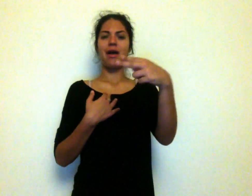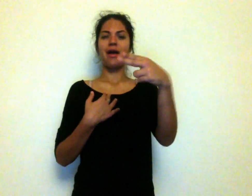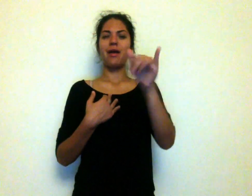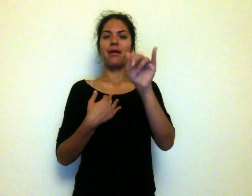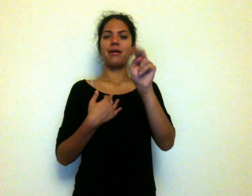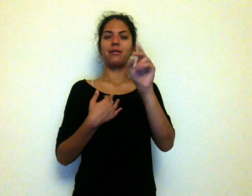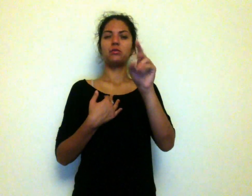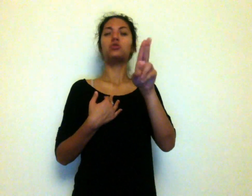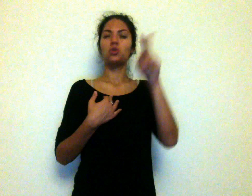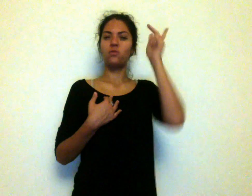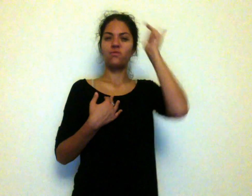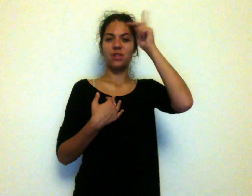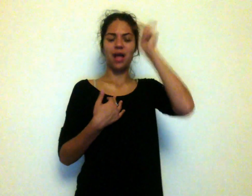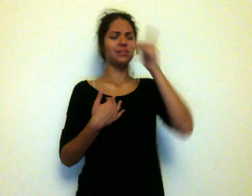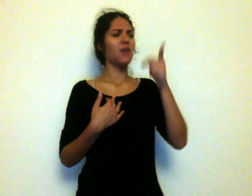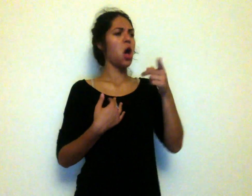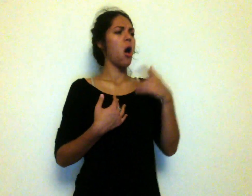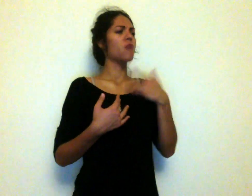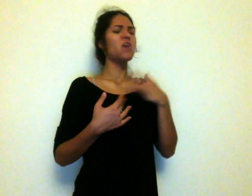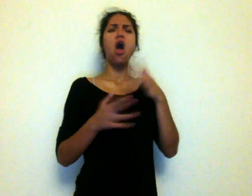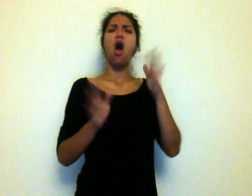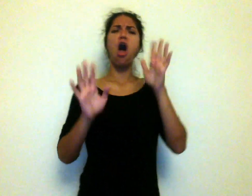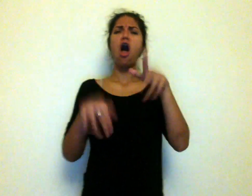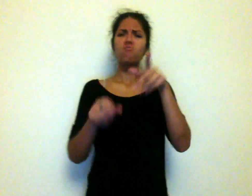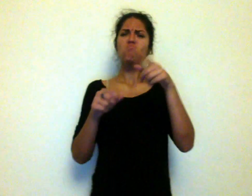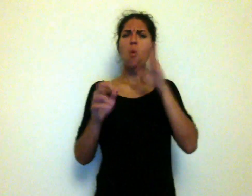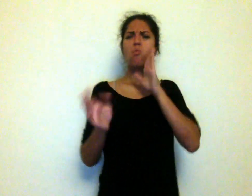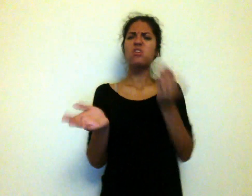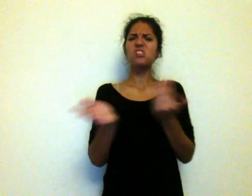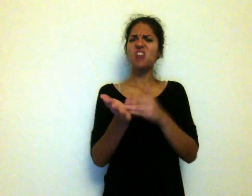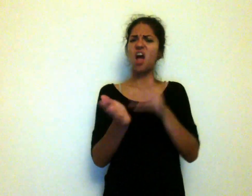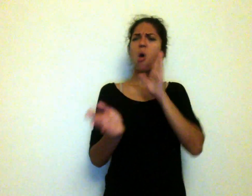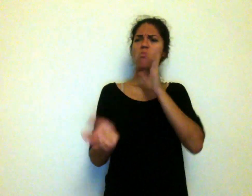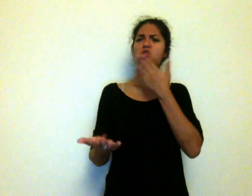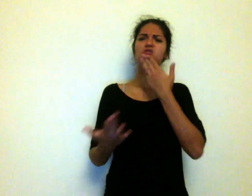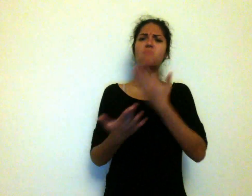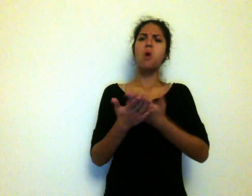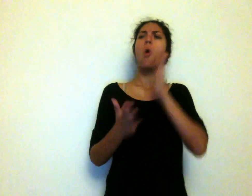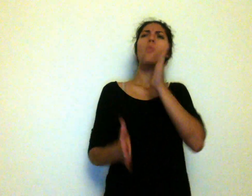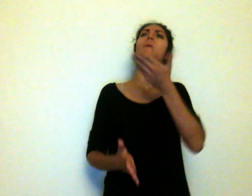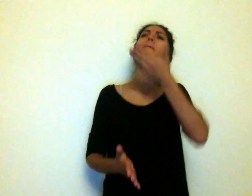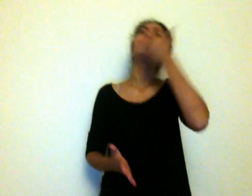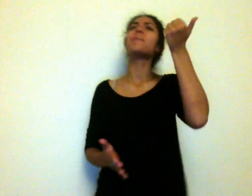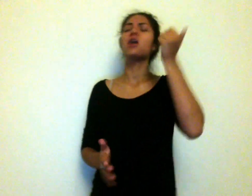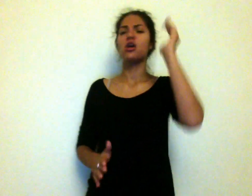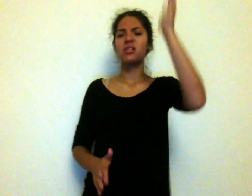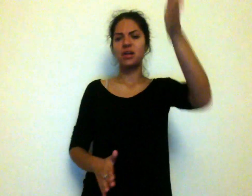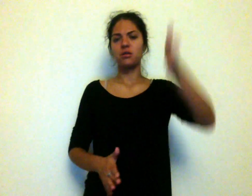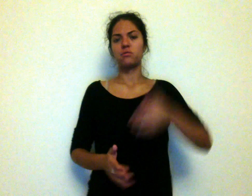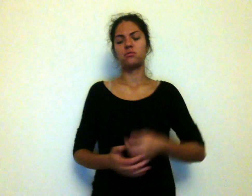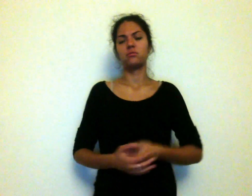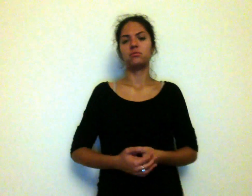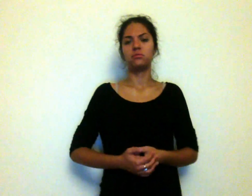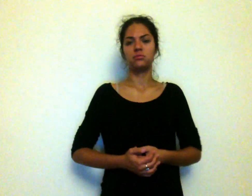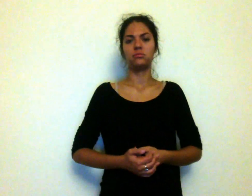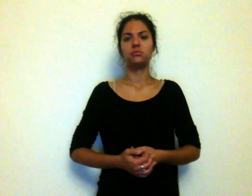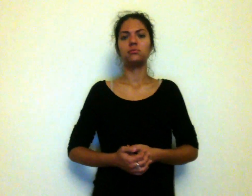see that inescapable condition, as it were. Number 5, the goal of all of this is what they